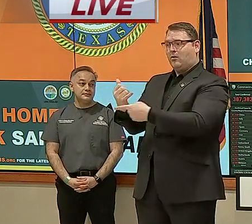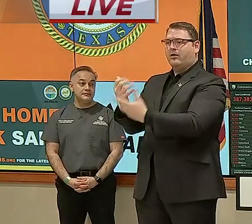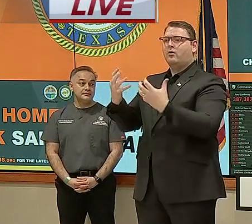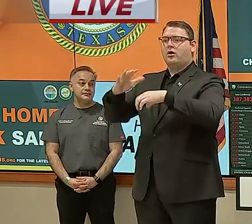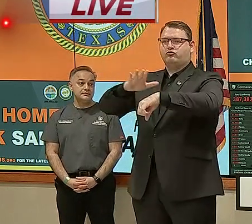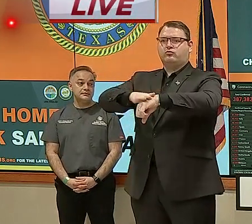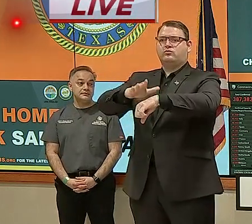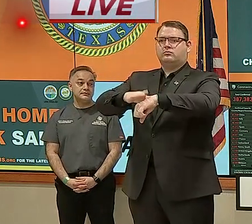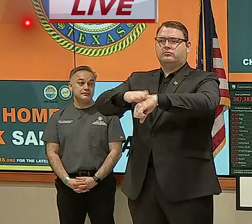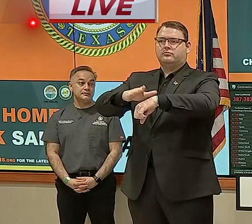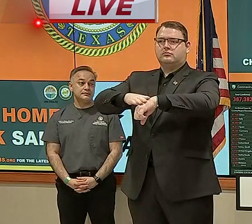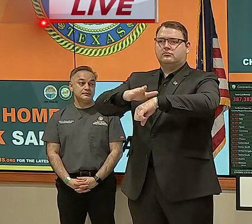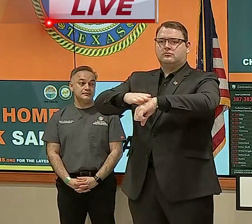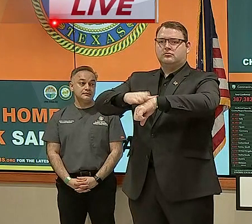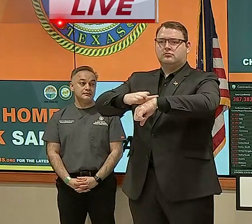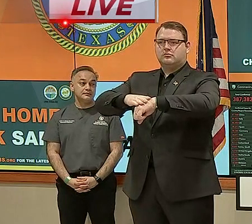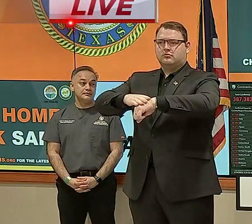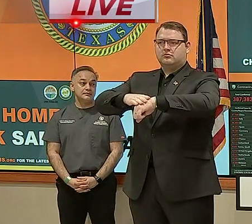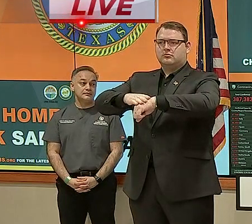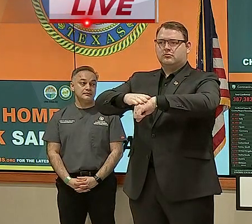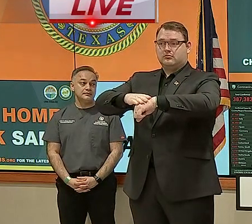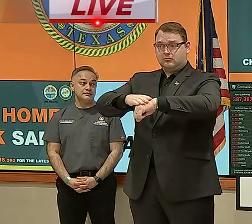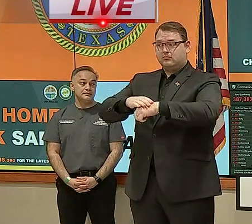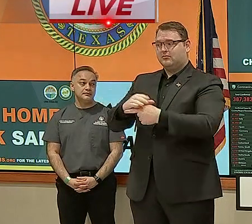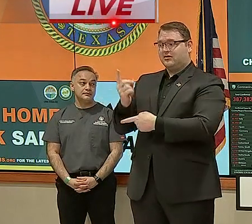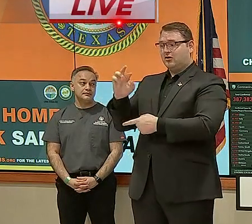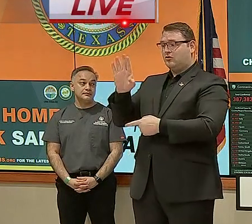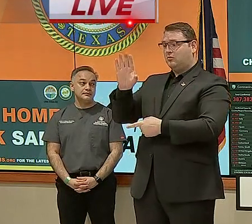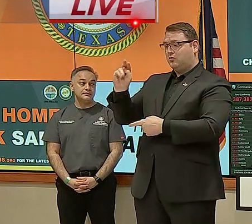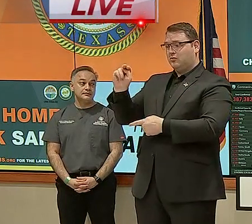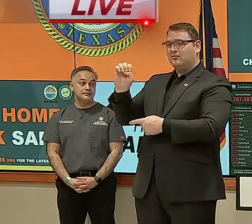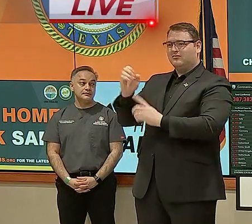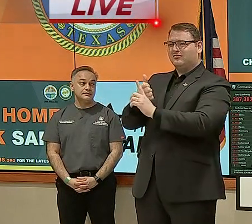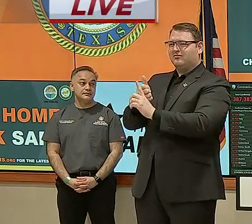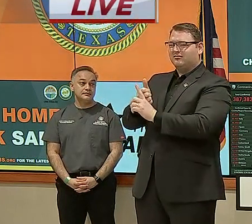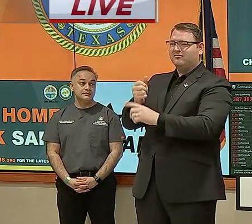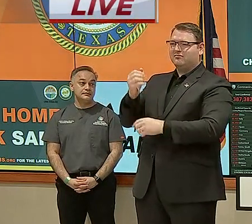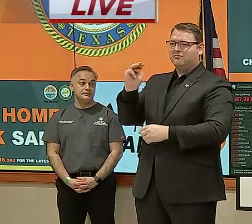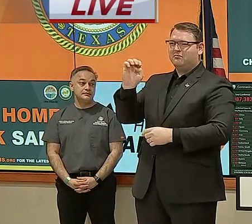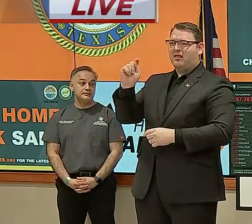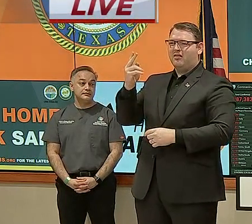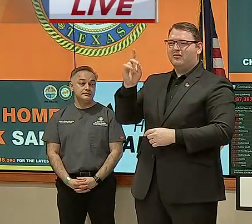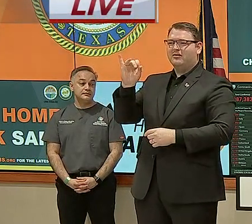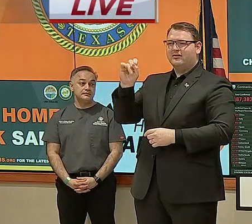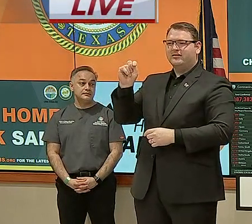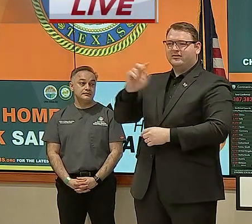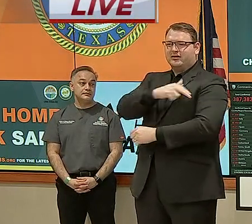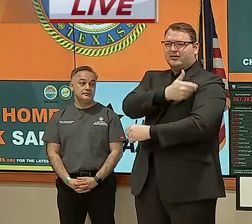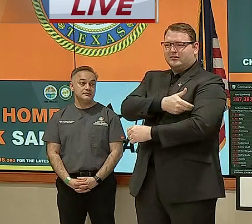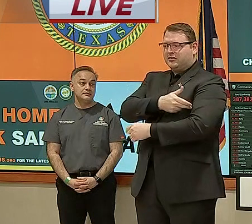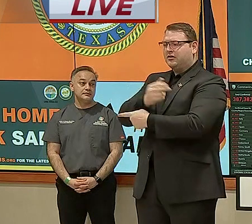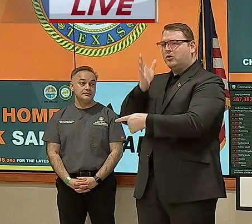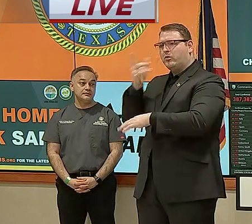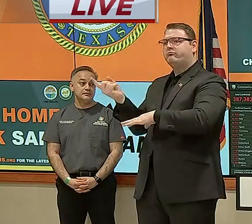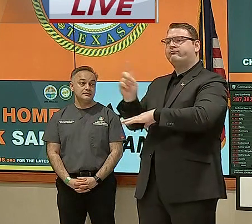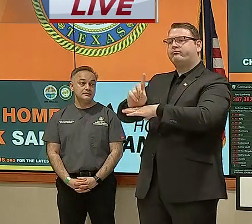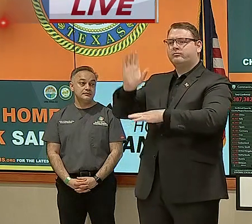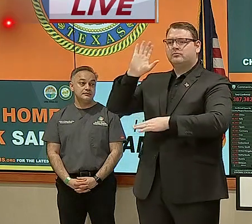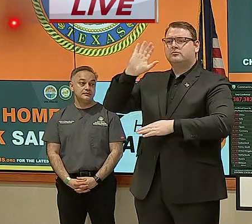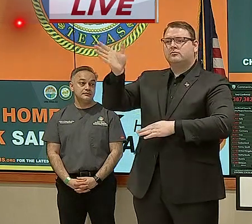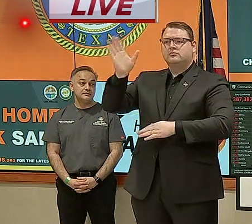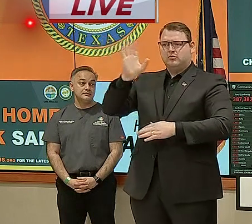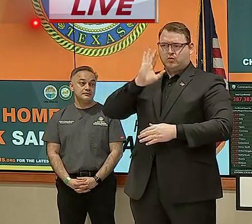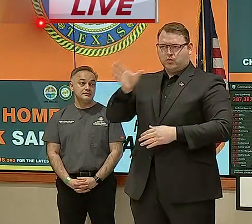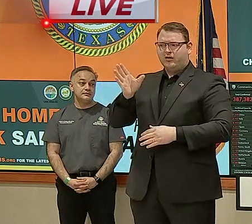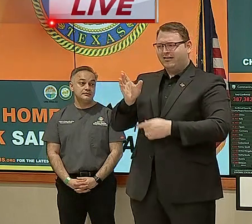with Methodist Hospital. And he will share, as he shared with me, an exponential increase that